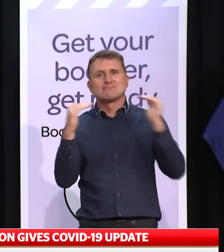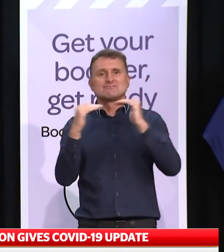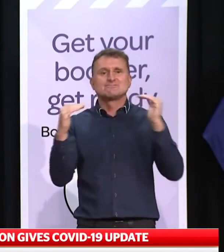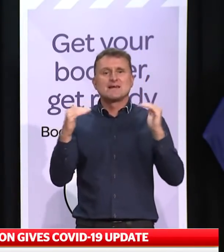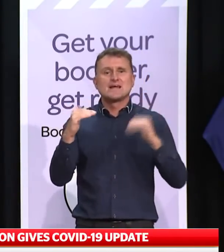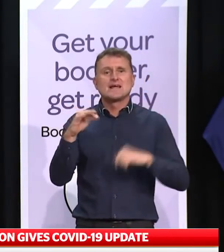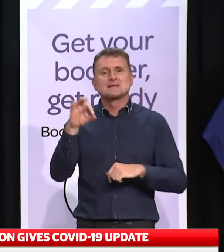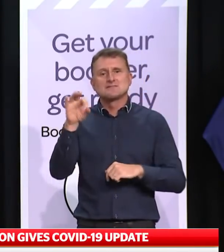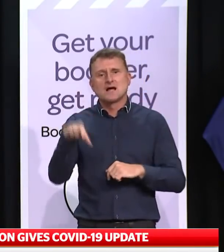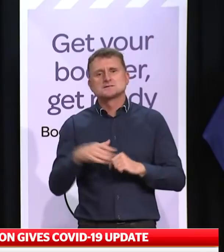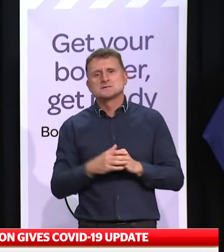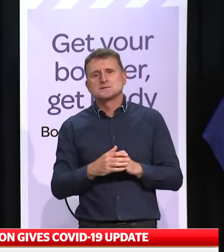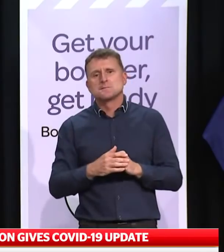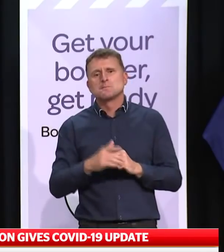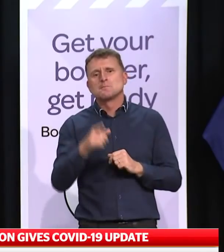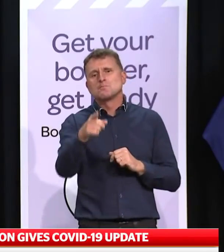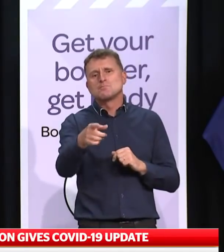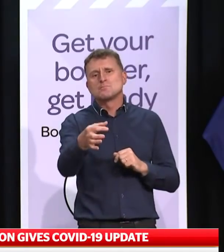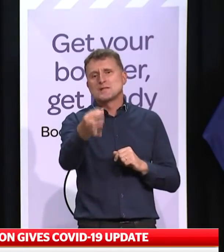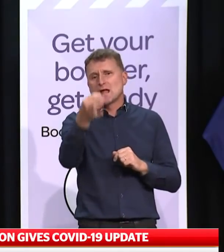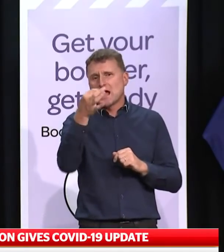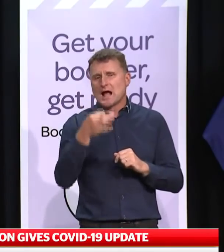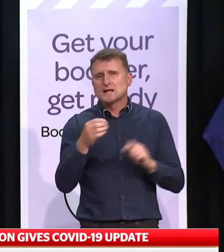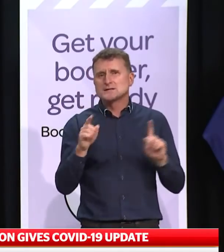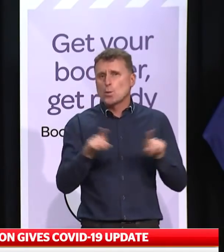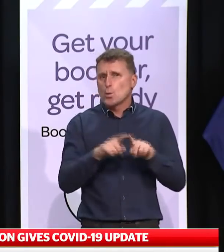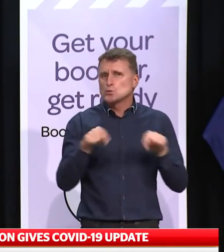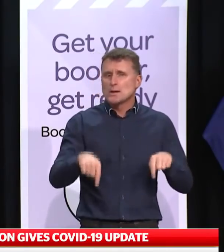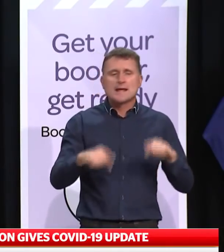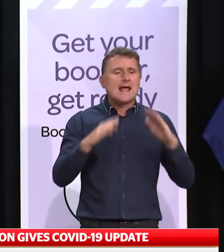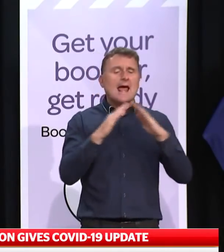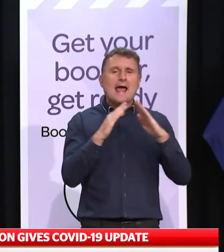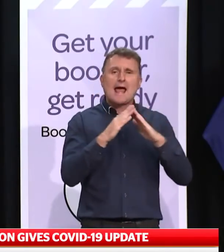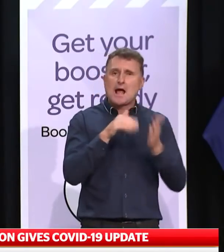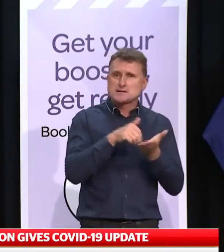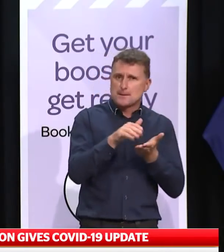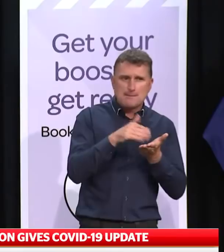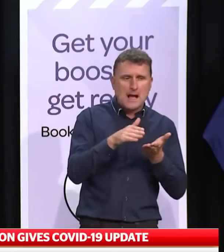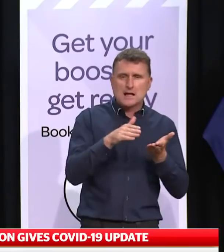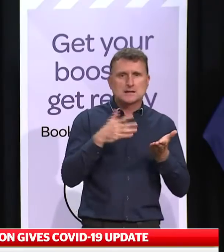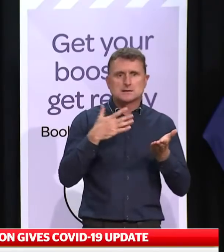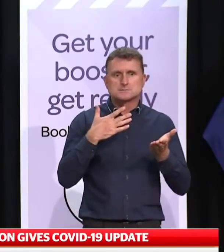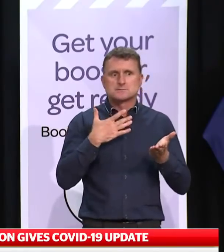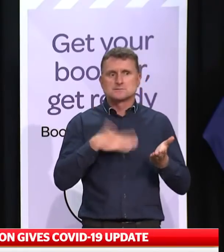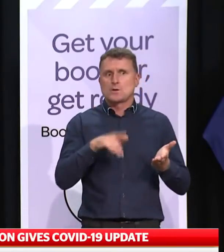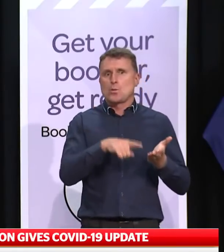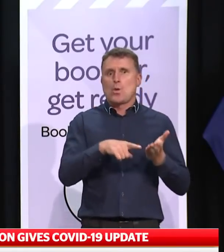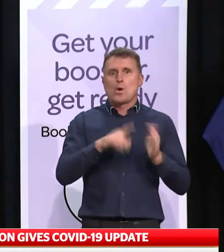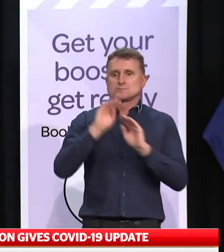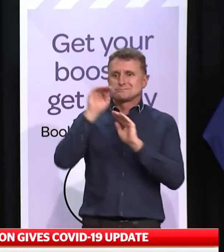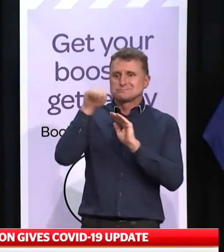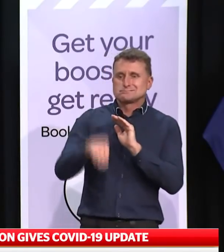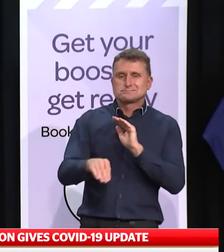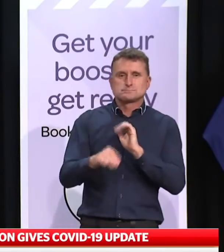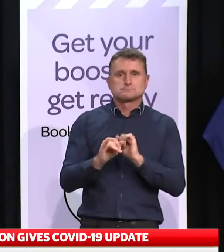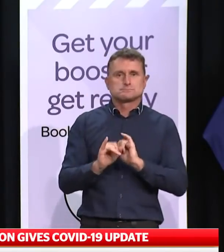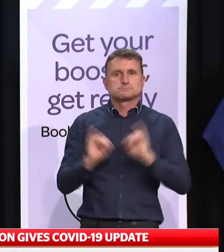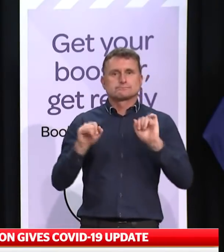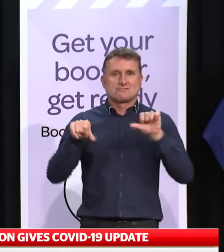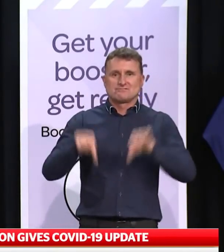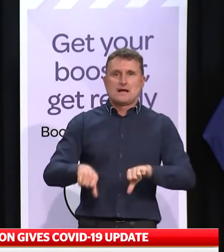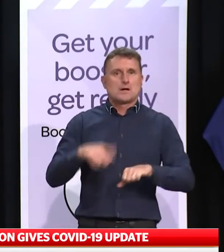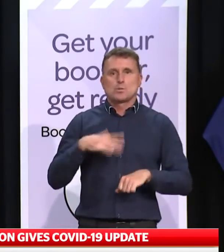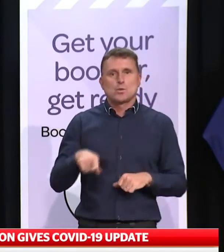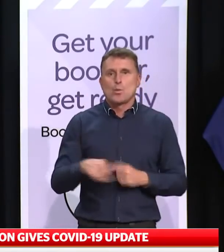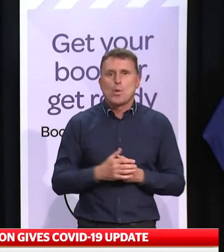this market now too big to fail? You can't afford for it to drop quickly, so you're going to essentially sentence another